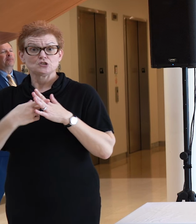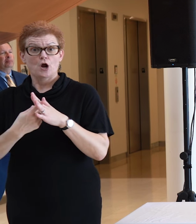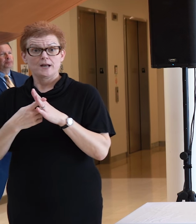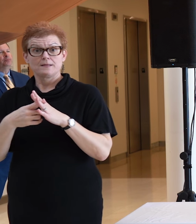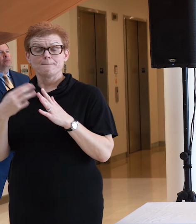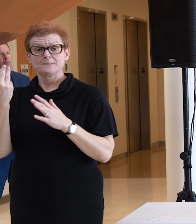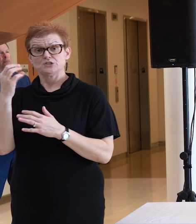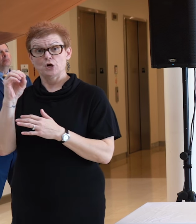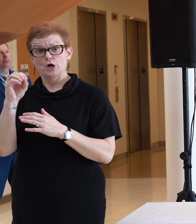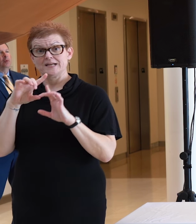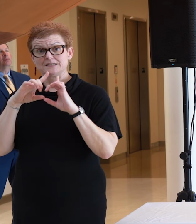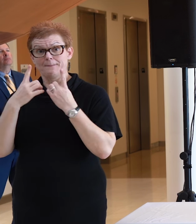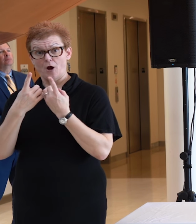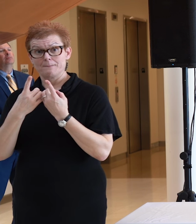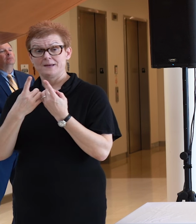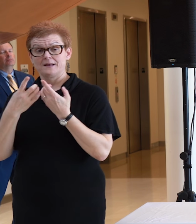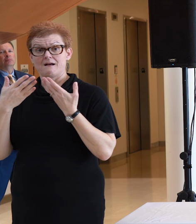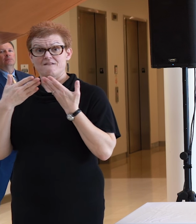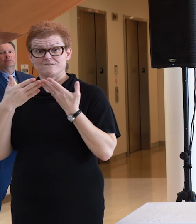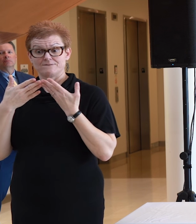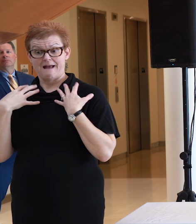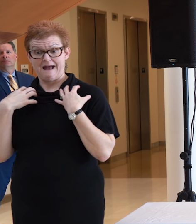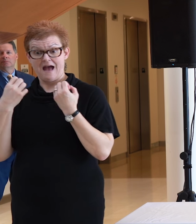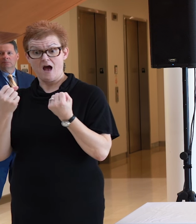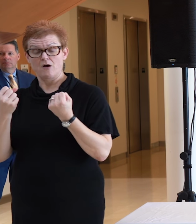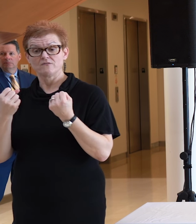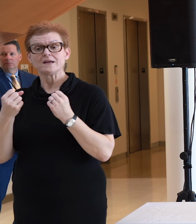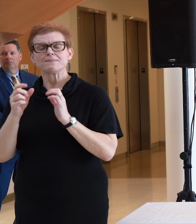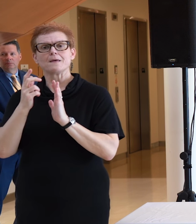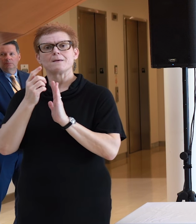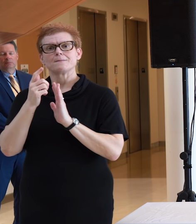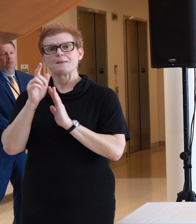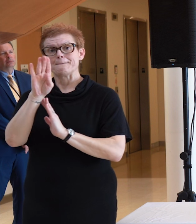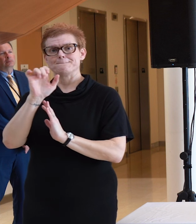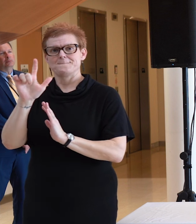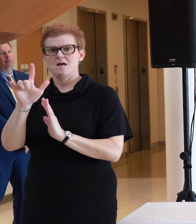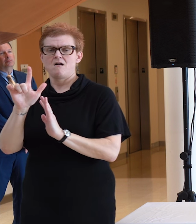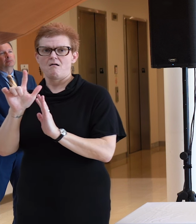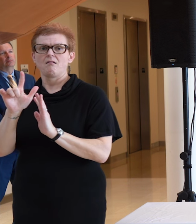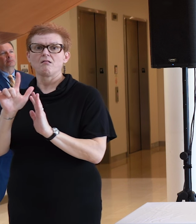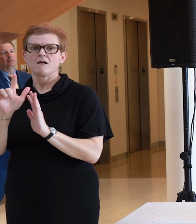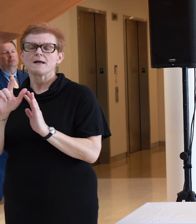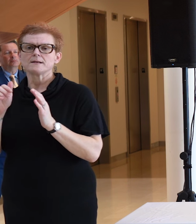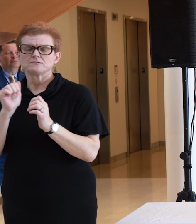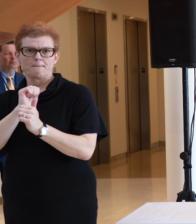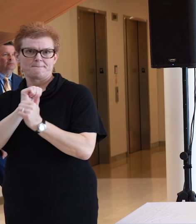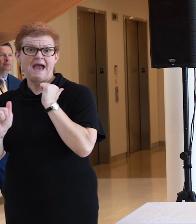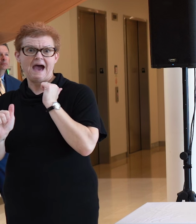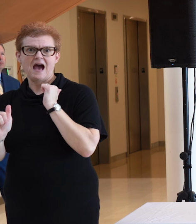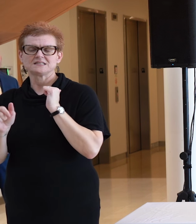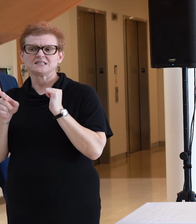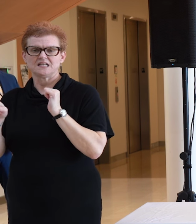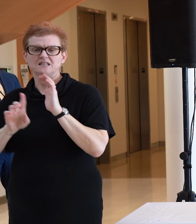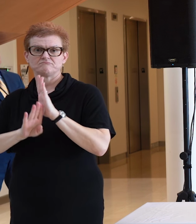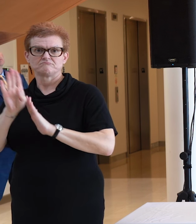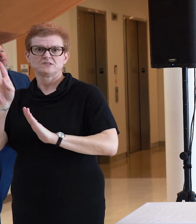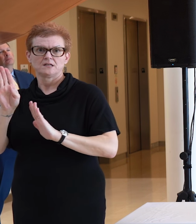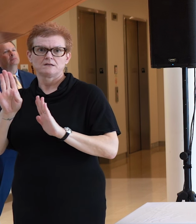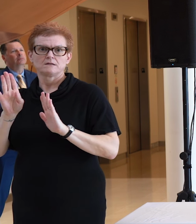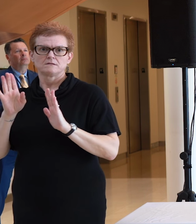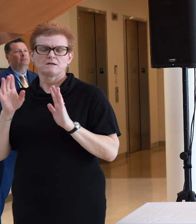Health by pushing for Senate Bill 53 to be pushed through. So he was part of the development and creation of the Missouri Department of